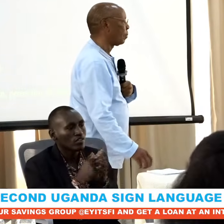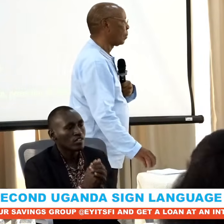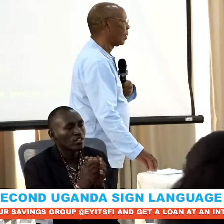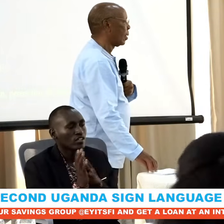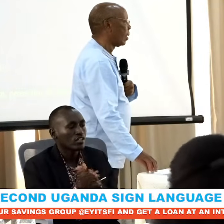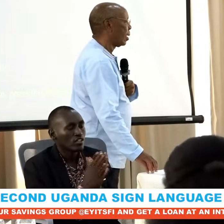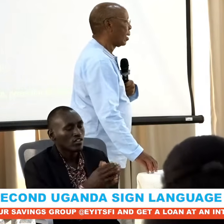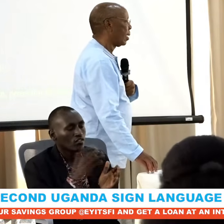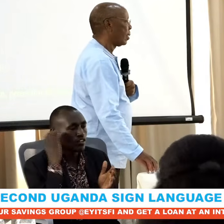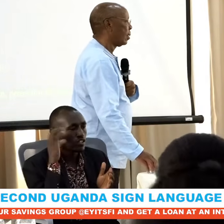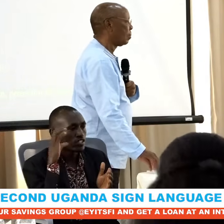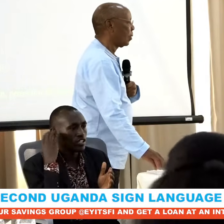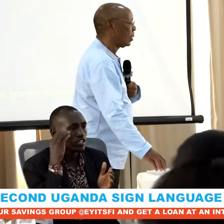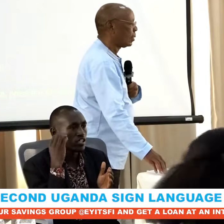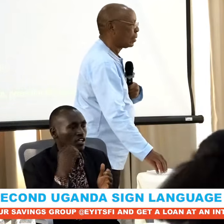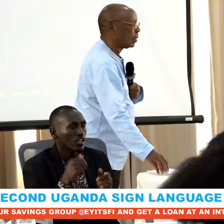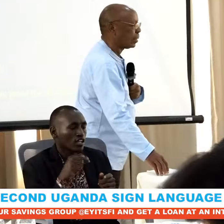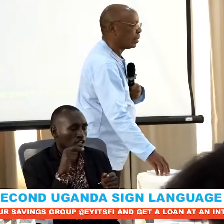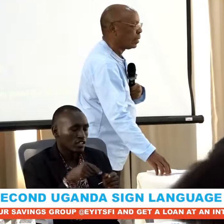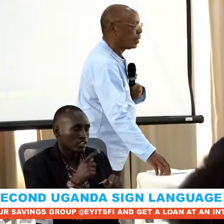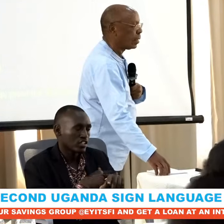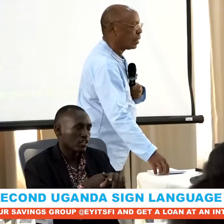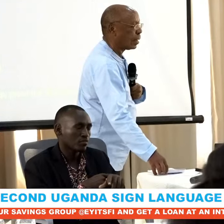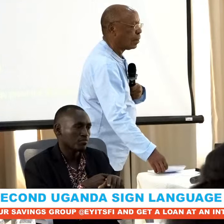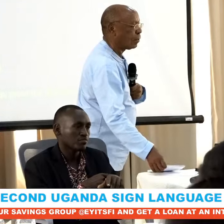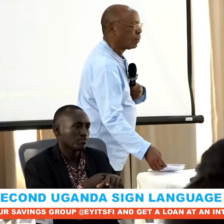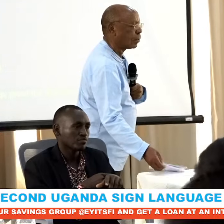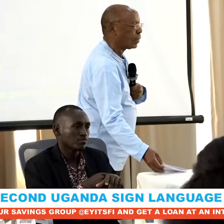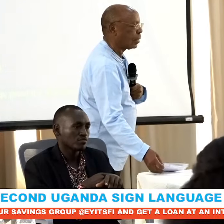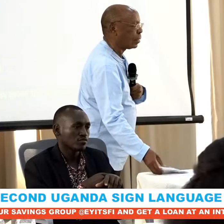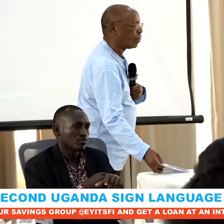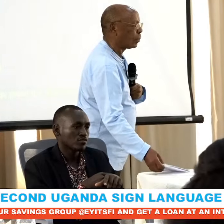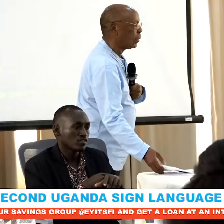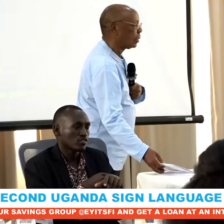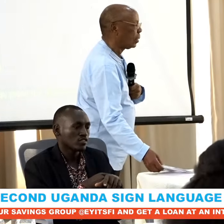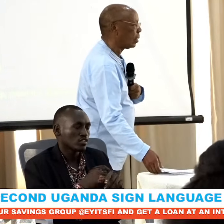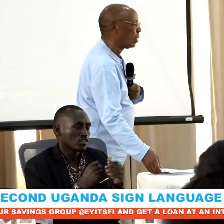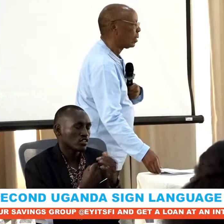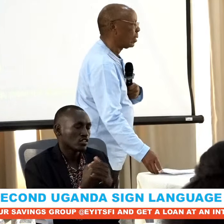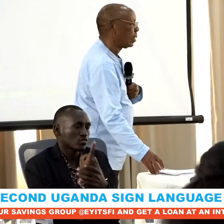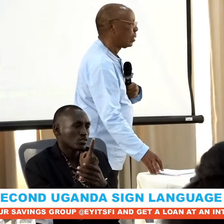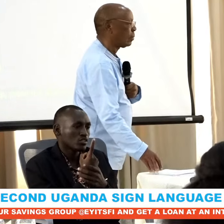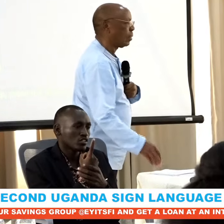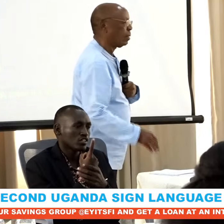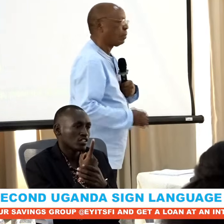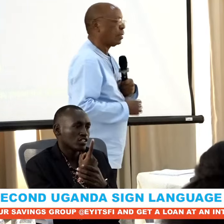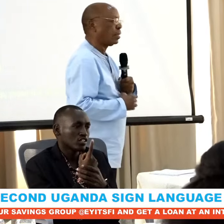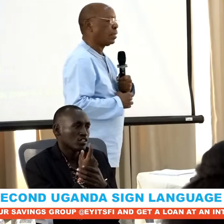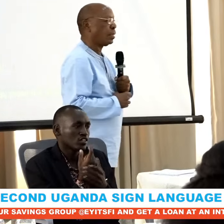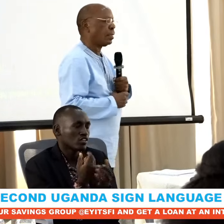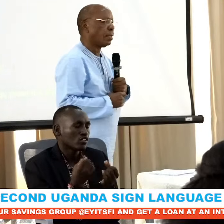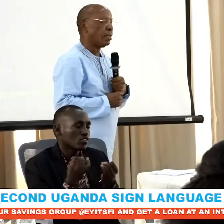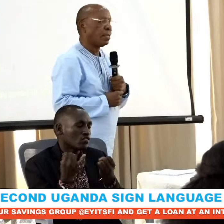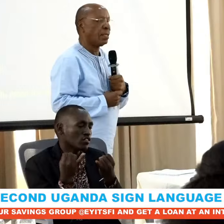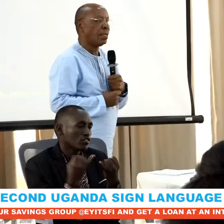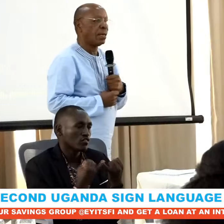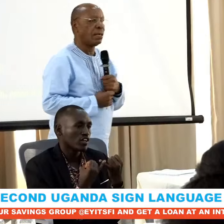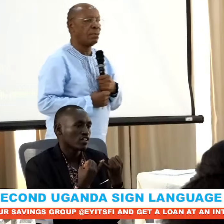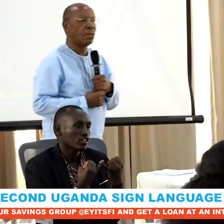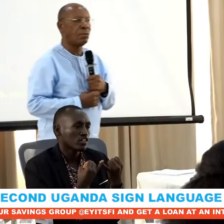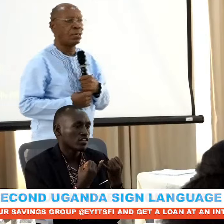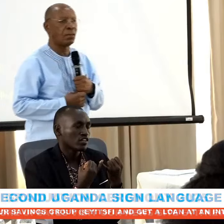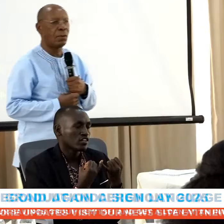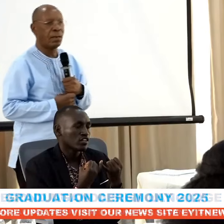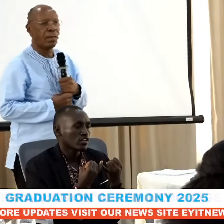me, and at this point, I would also take the opportunity to invite the